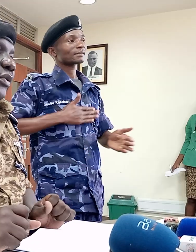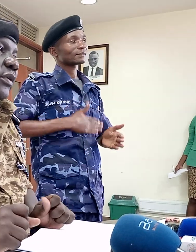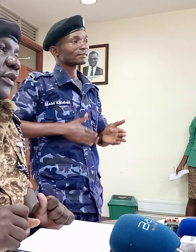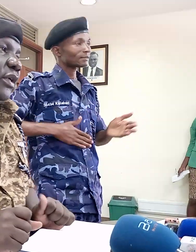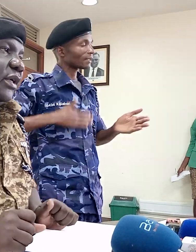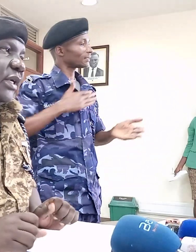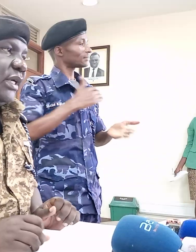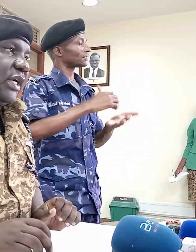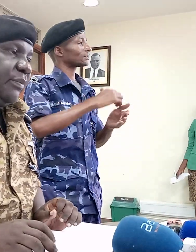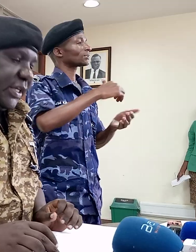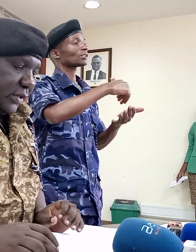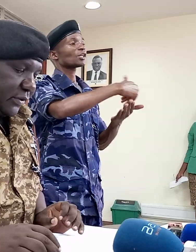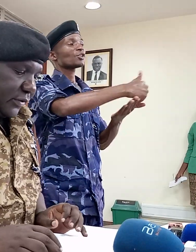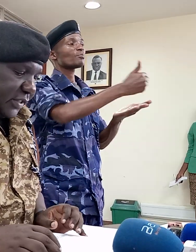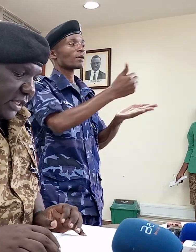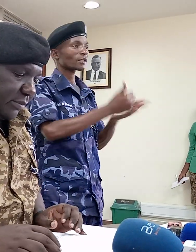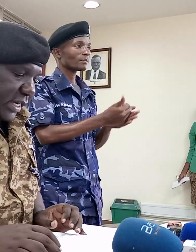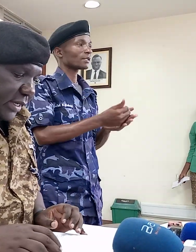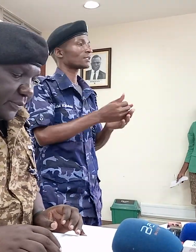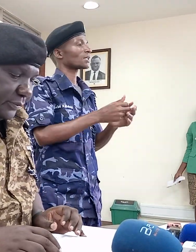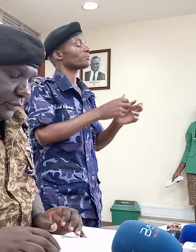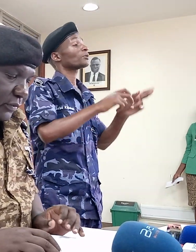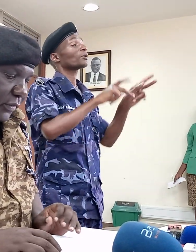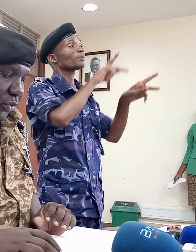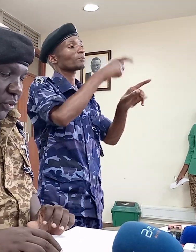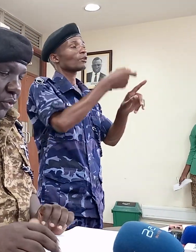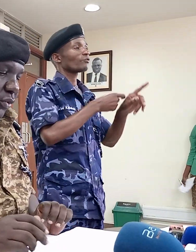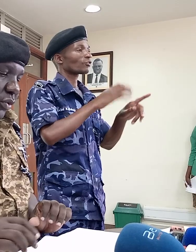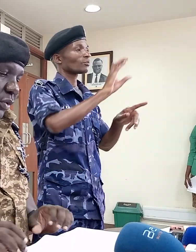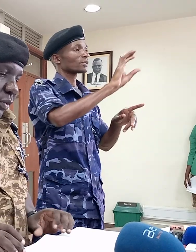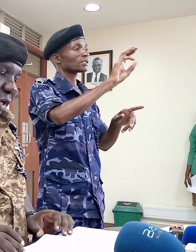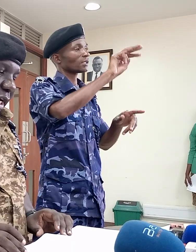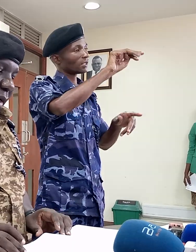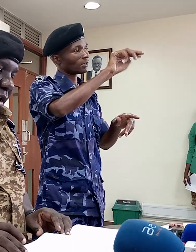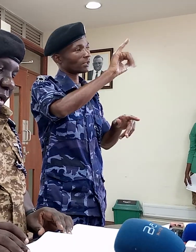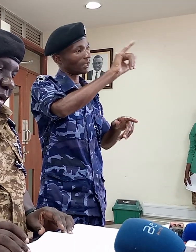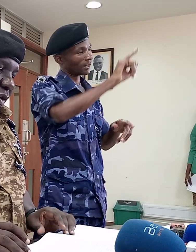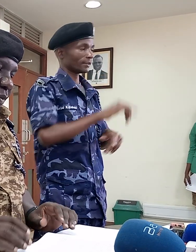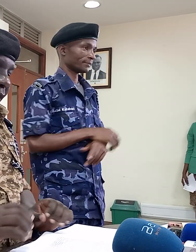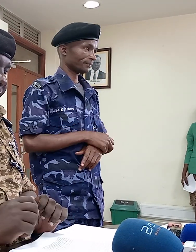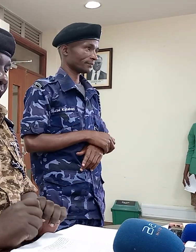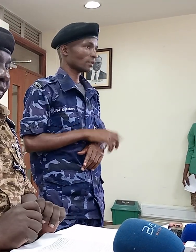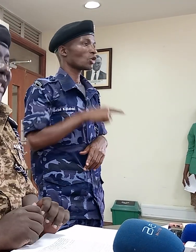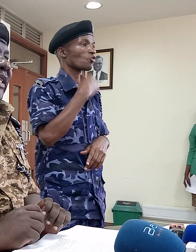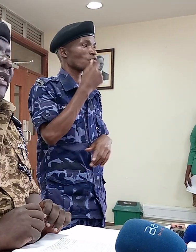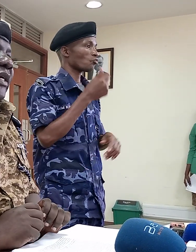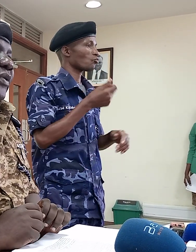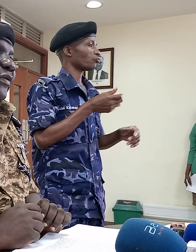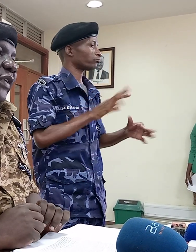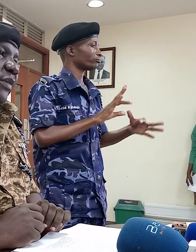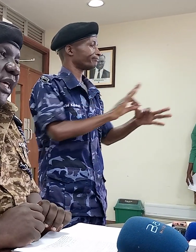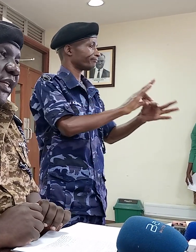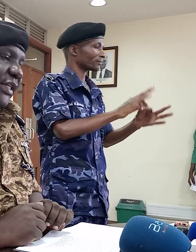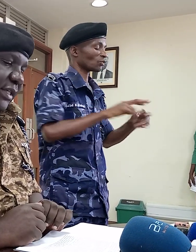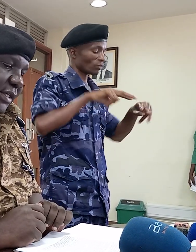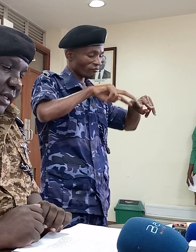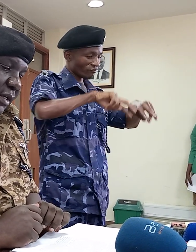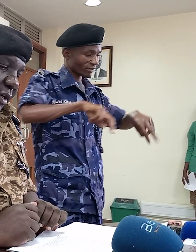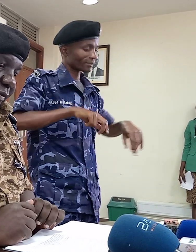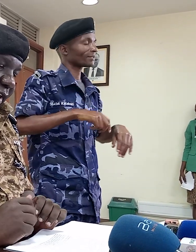also personnel from CMI, who were comprised to investigate the horrific